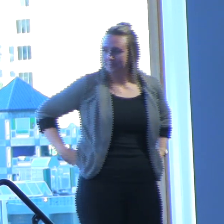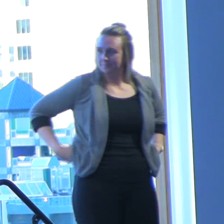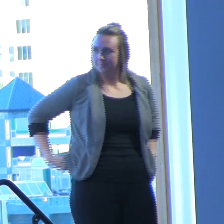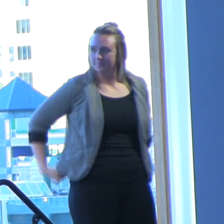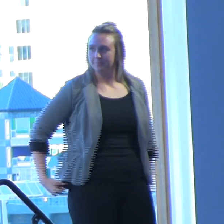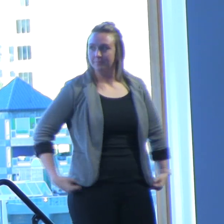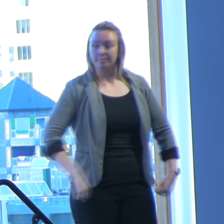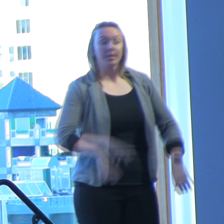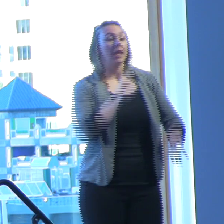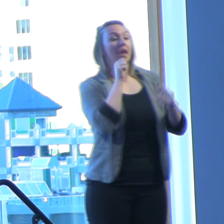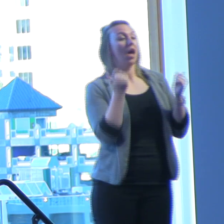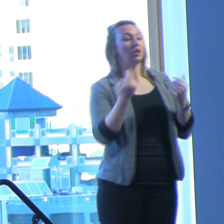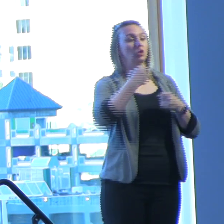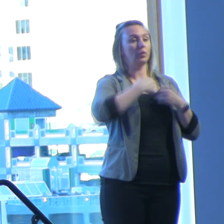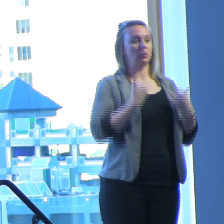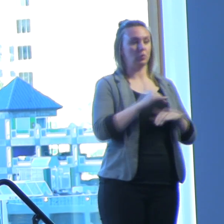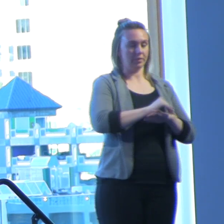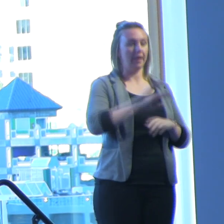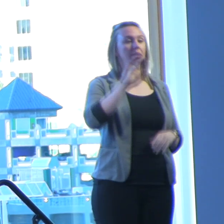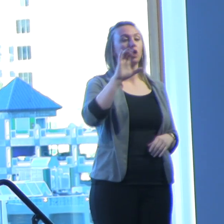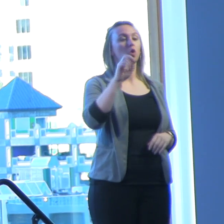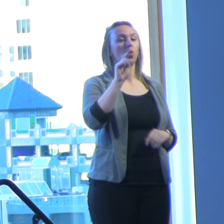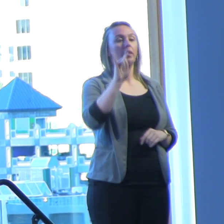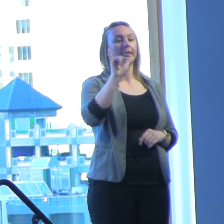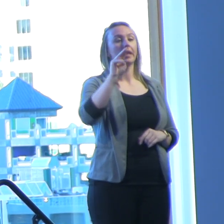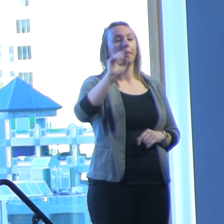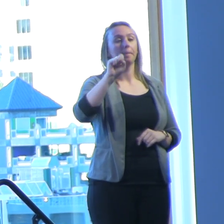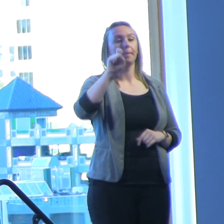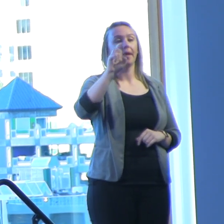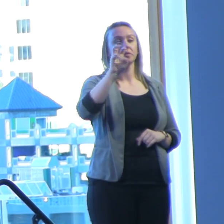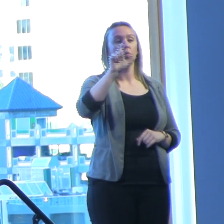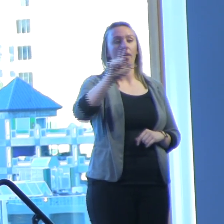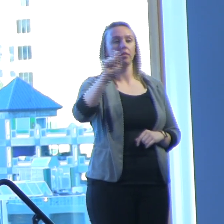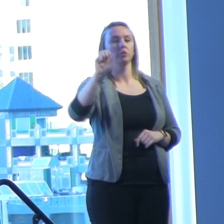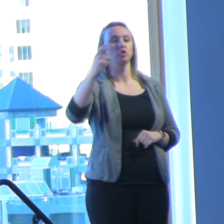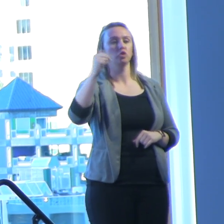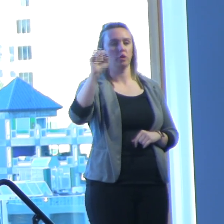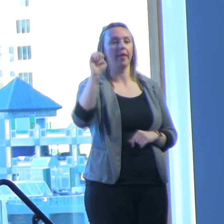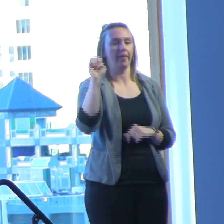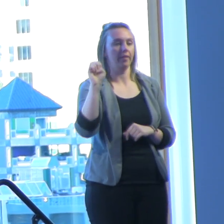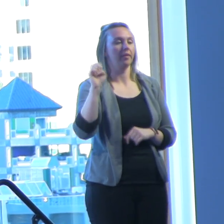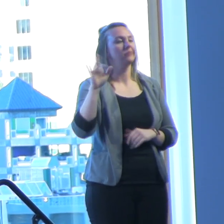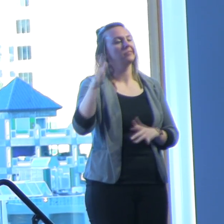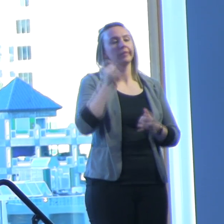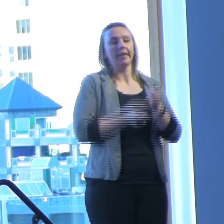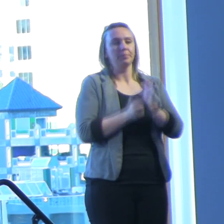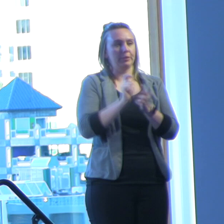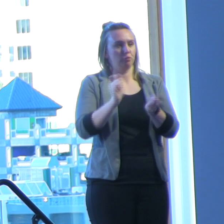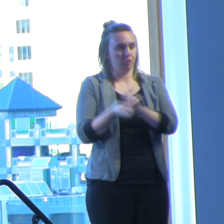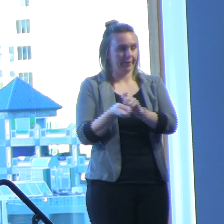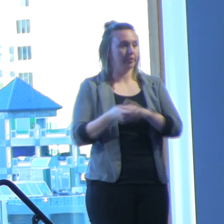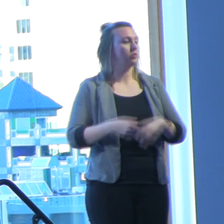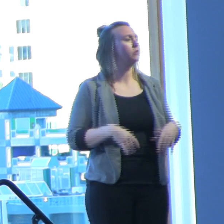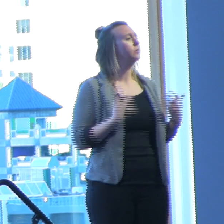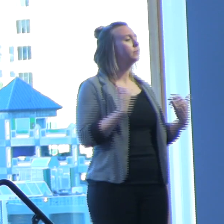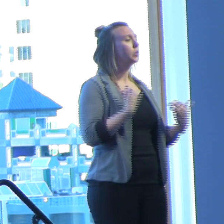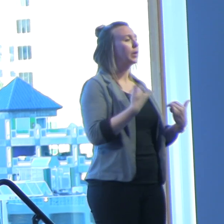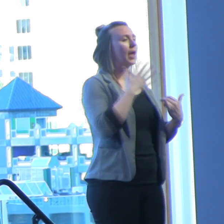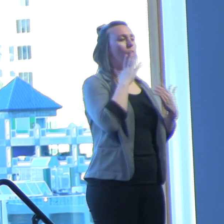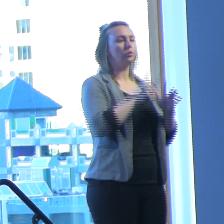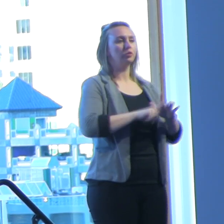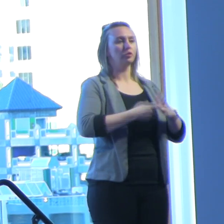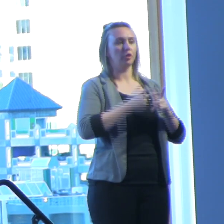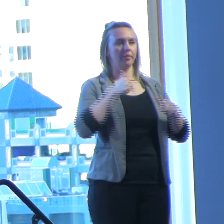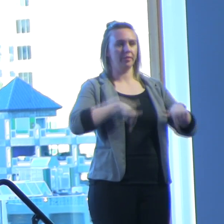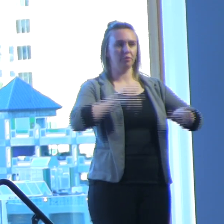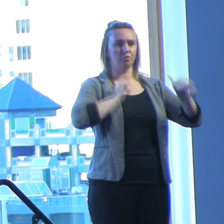with us tonight is Courtney Maxwell Shea, who had a last-minute change. And now we're going to start the show with another